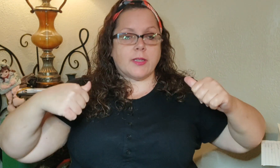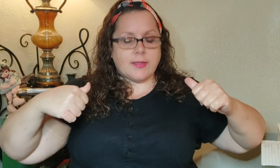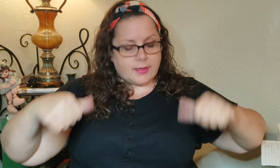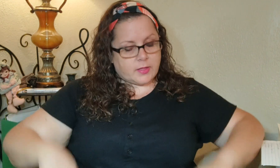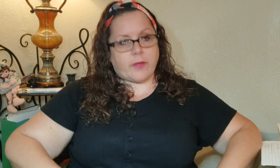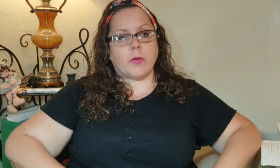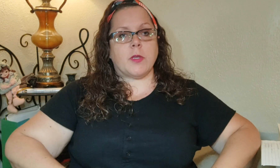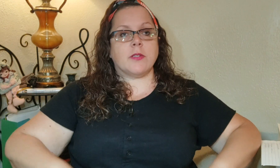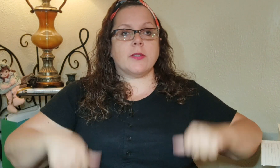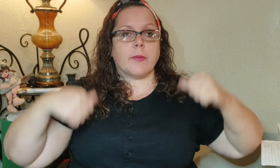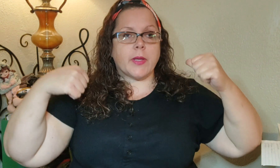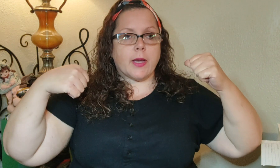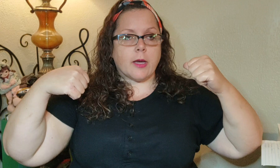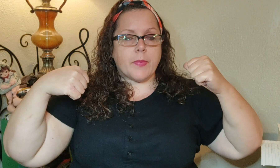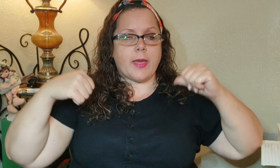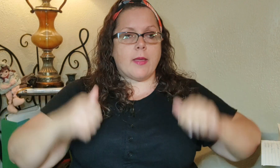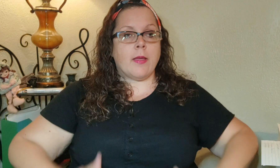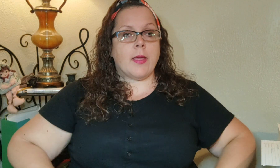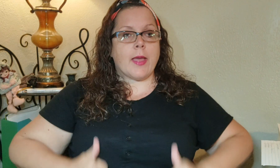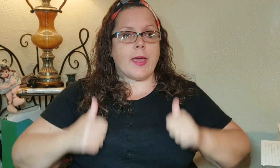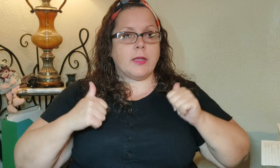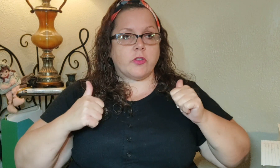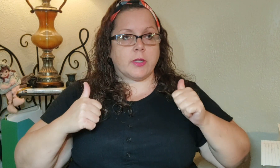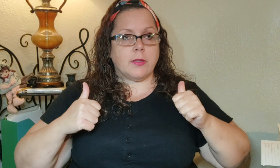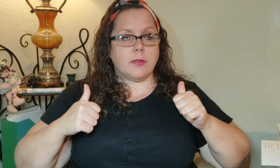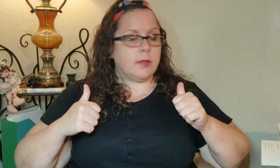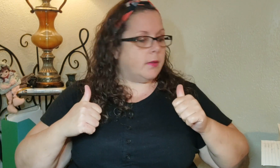agent is like from your stomach up, agent,